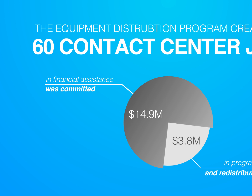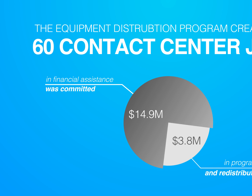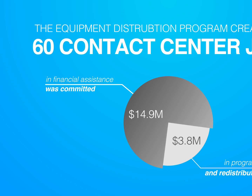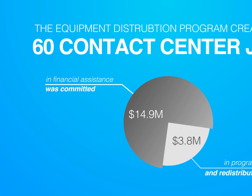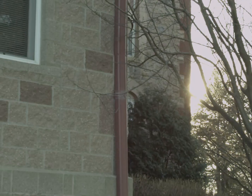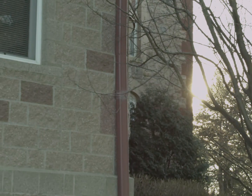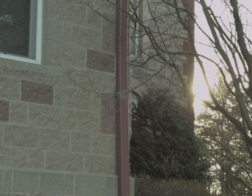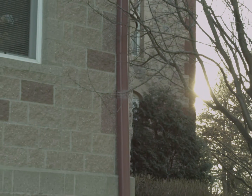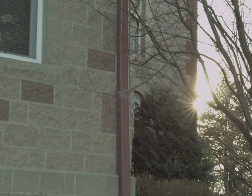phoenix